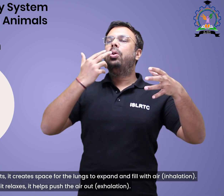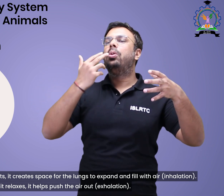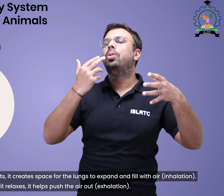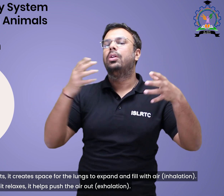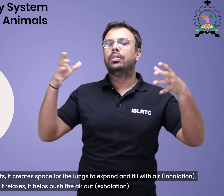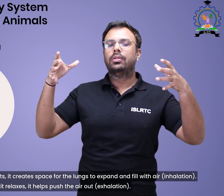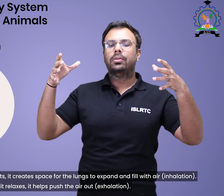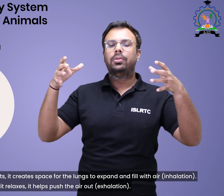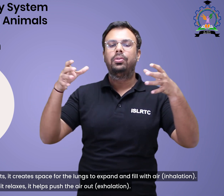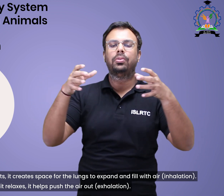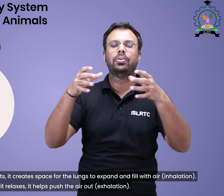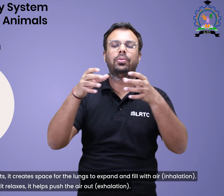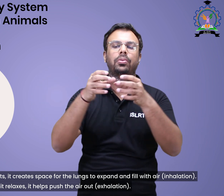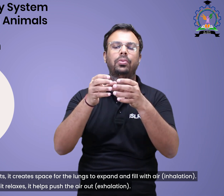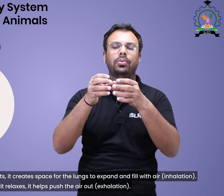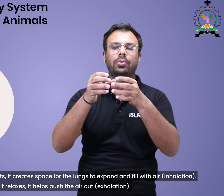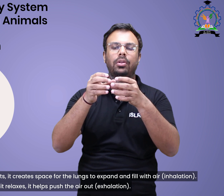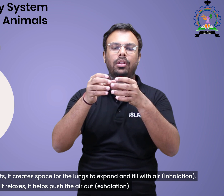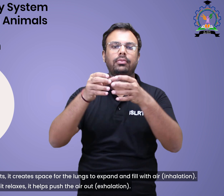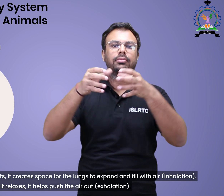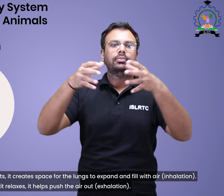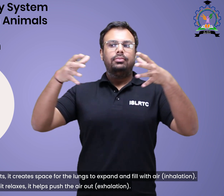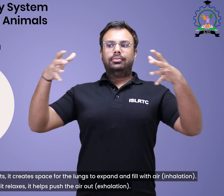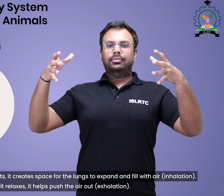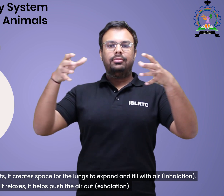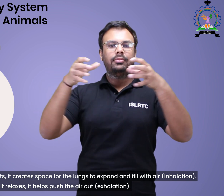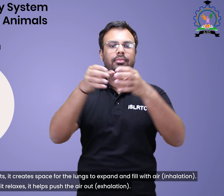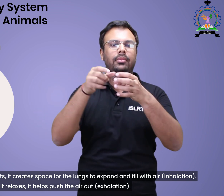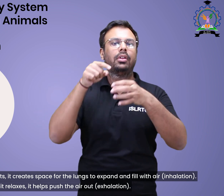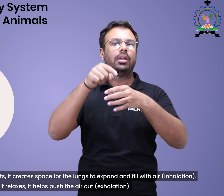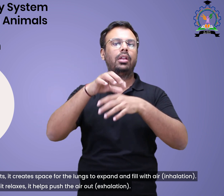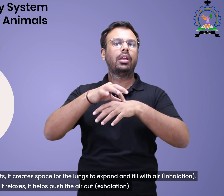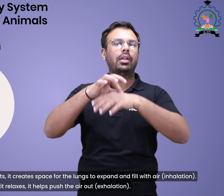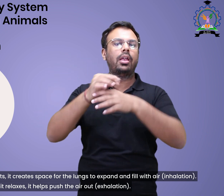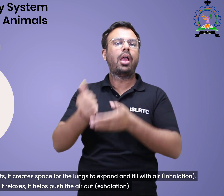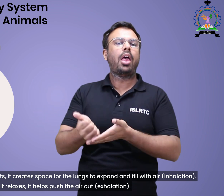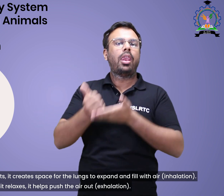it relaxes, it helps push the air out, exhalation.